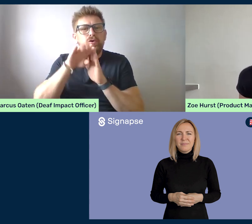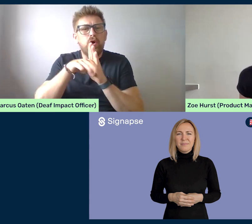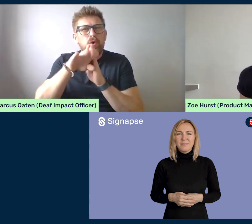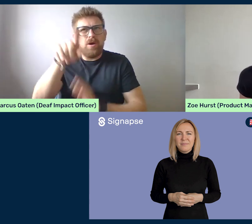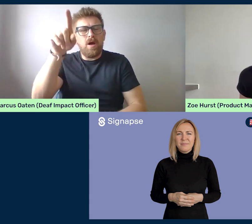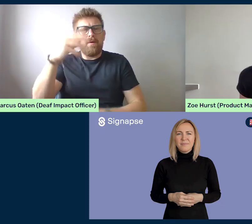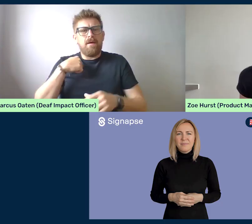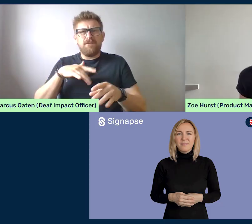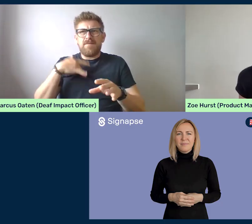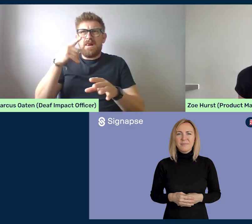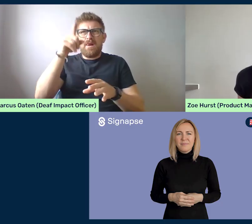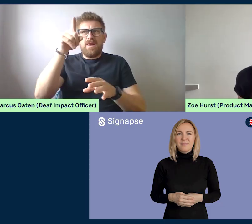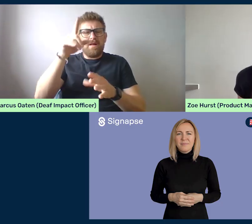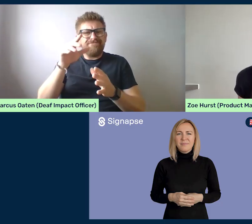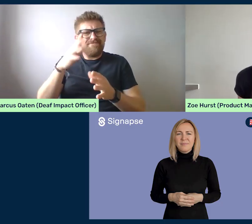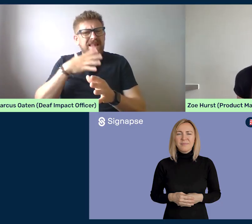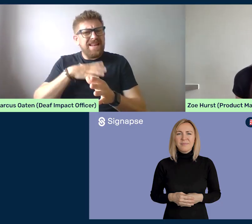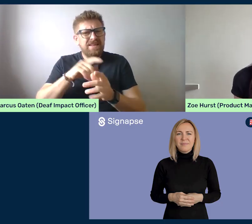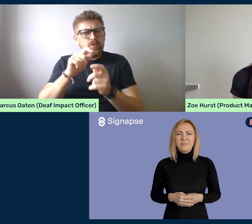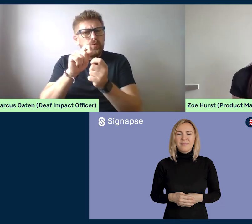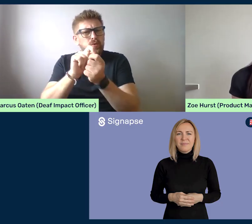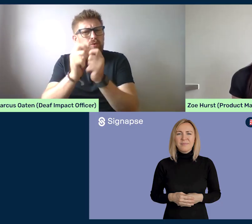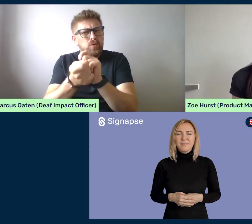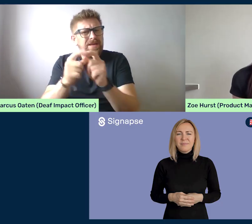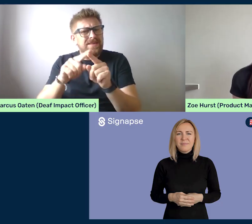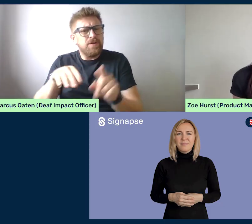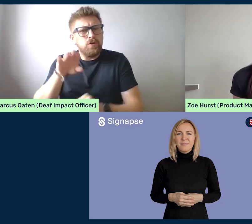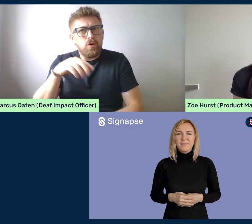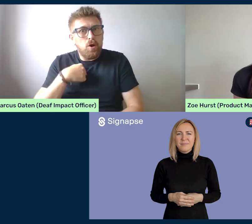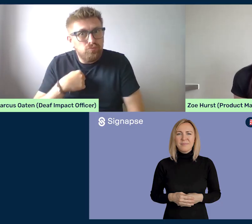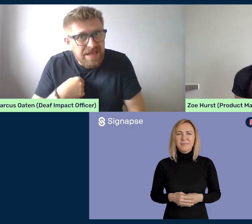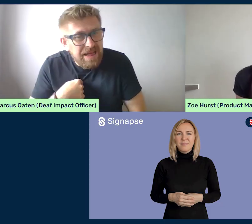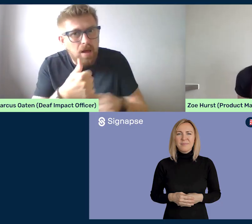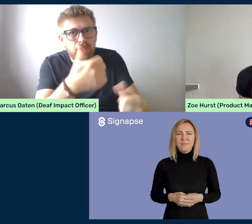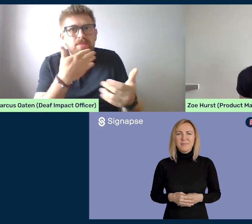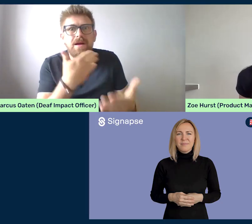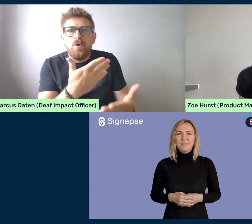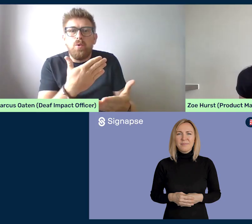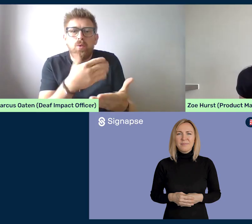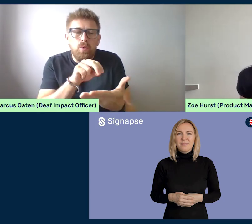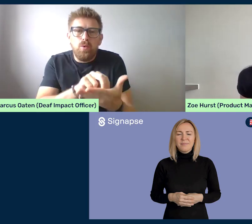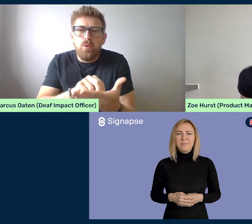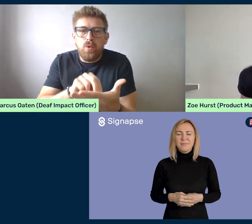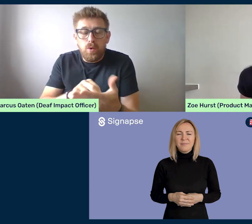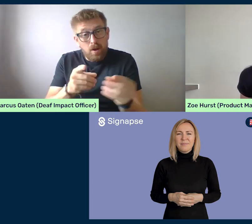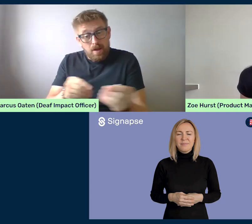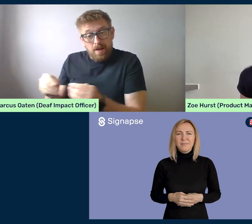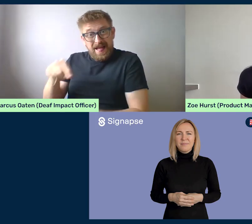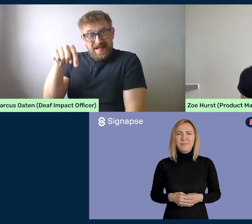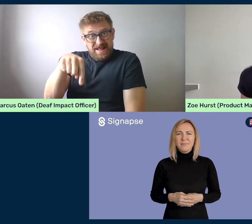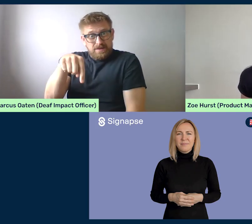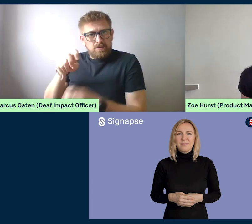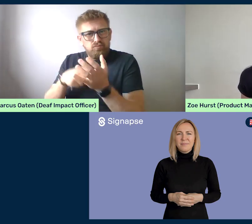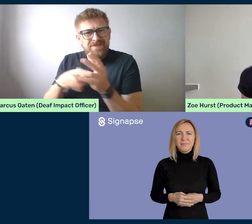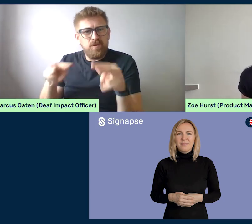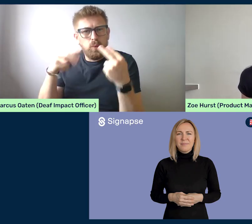actually, um, the tone isn't reflected in how the AI is signing. yeah. And we may go, oh, really? Okay. And